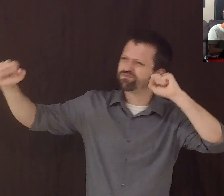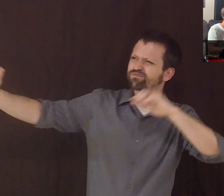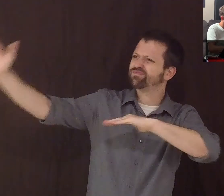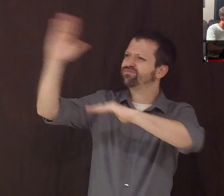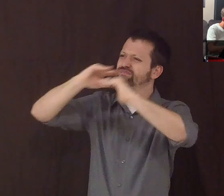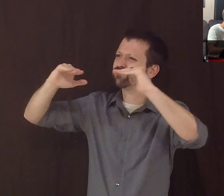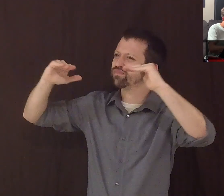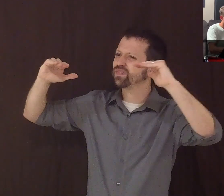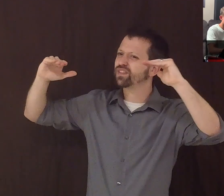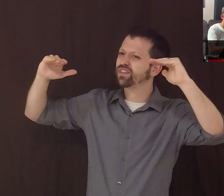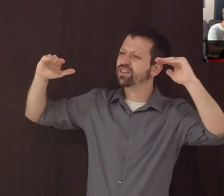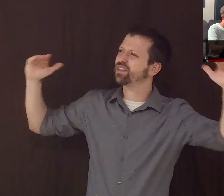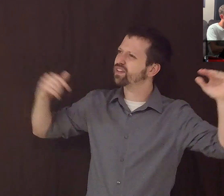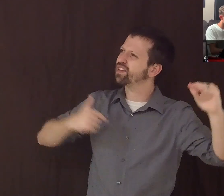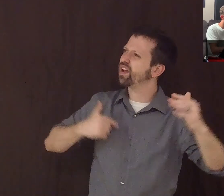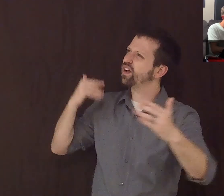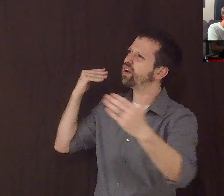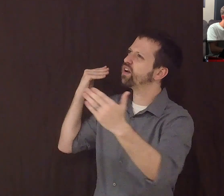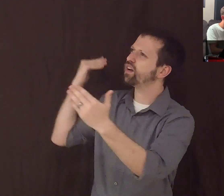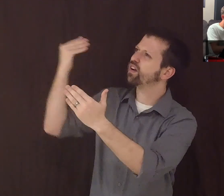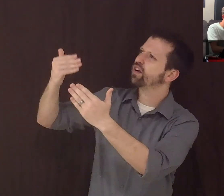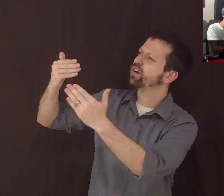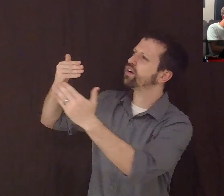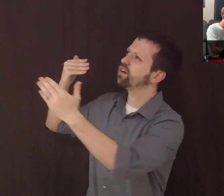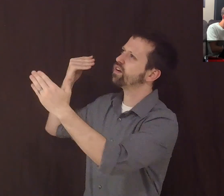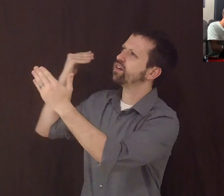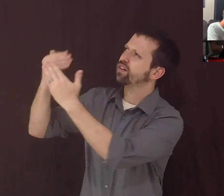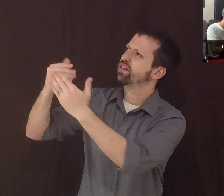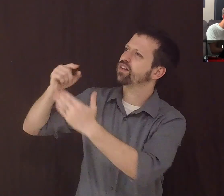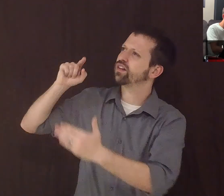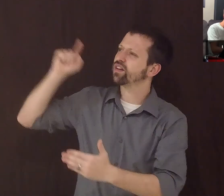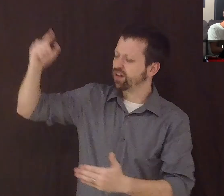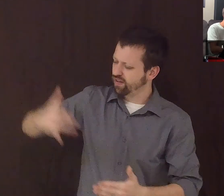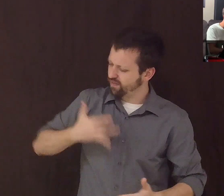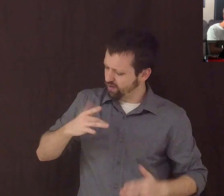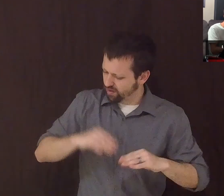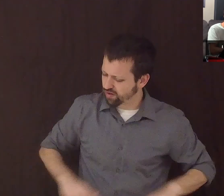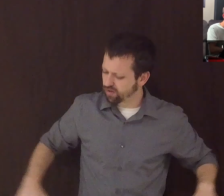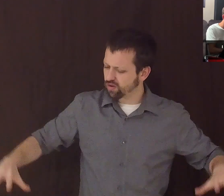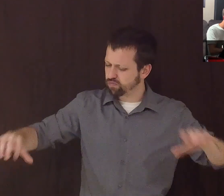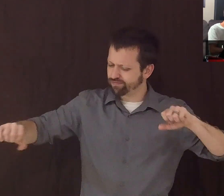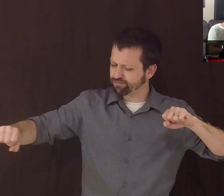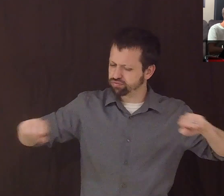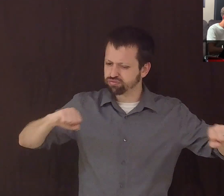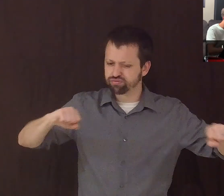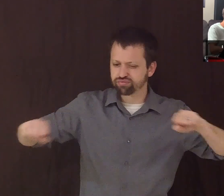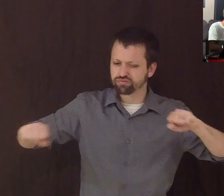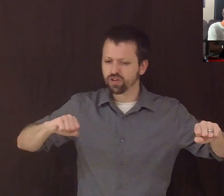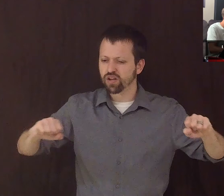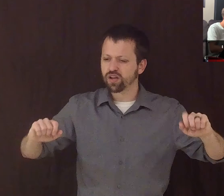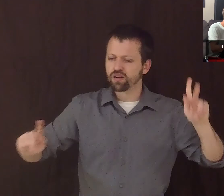roar in the heavens as the space between rests thin. I can feel the ground